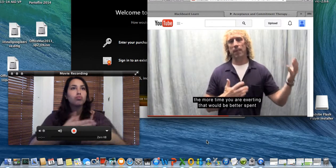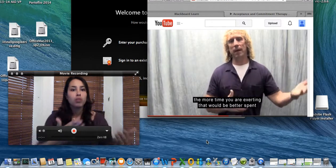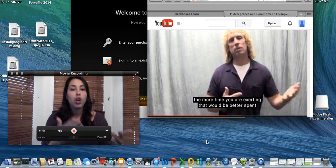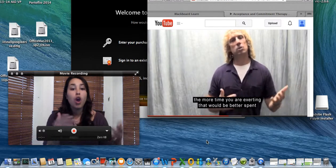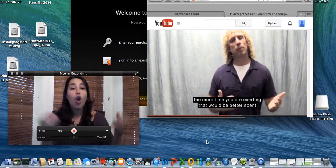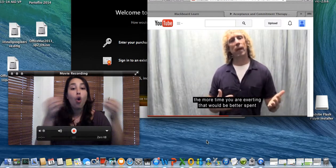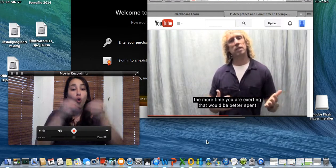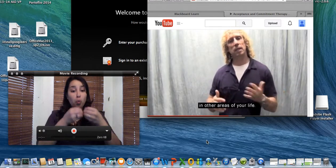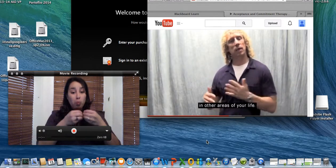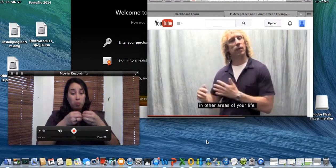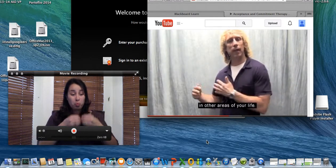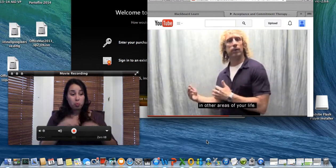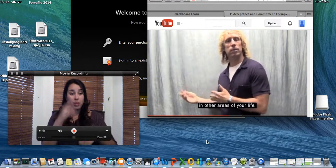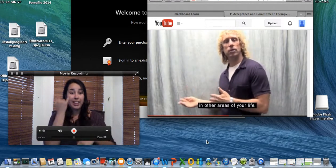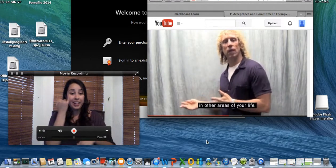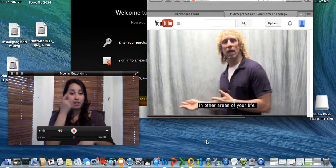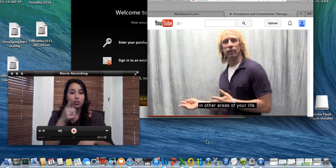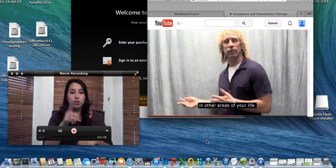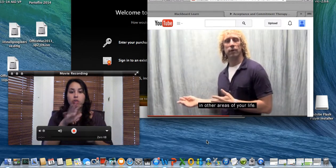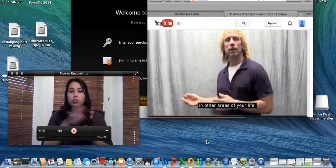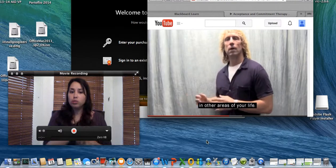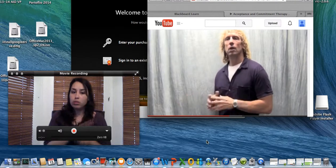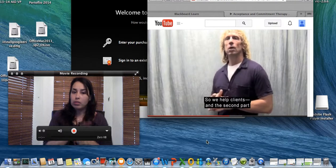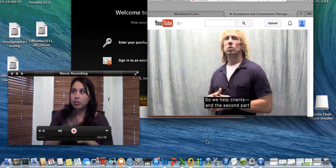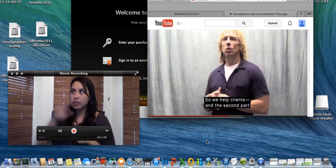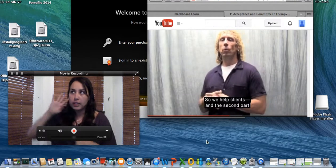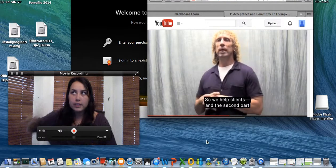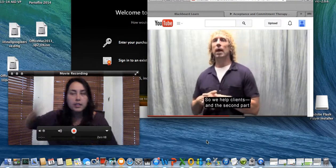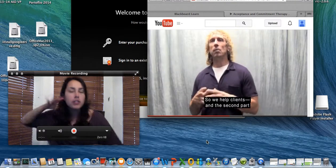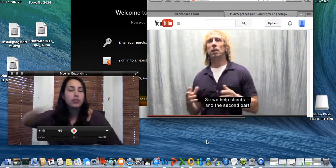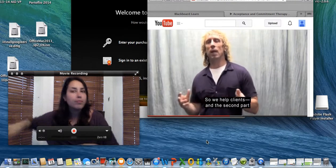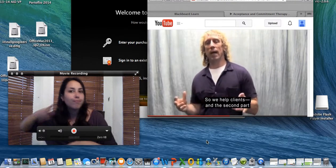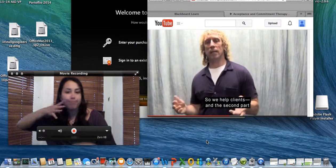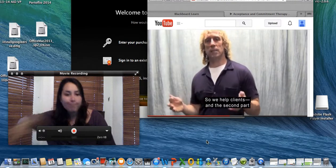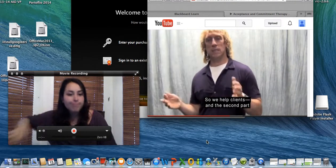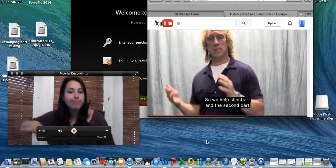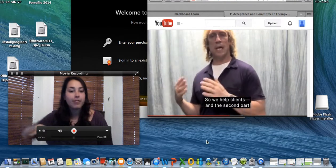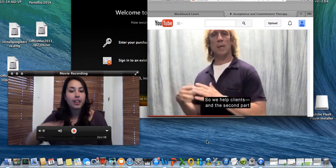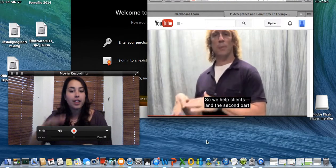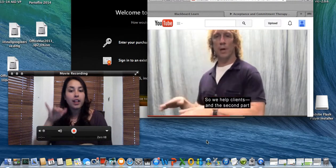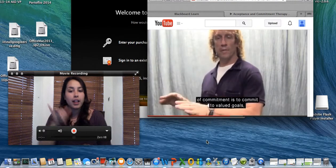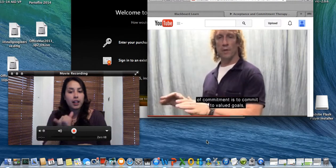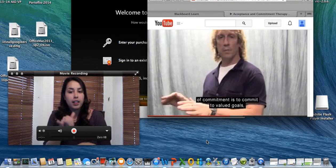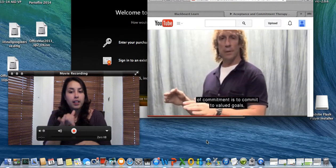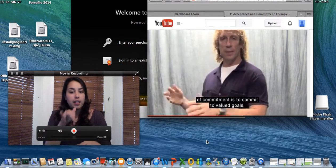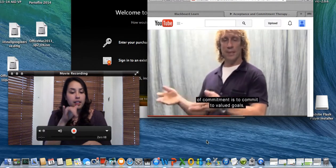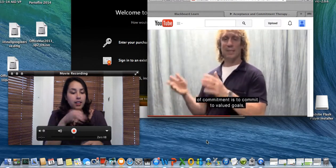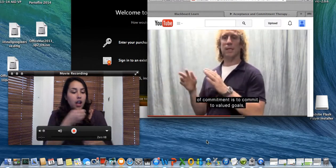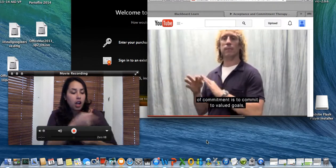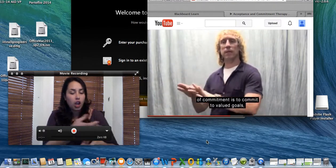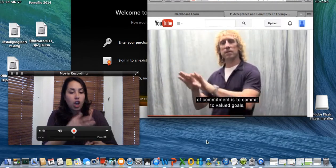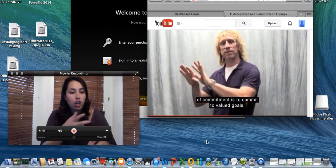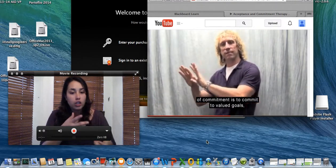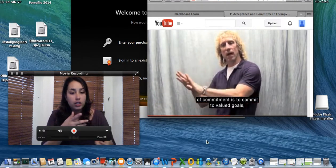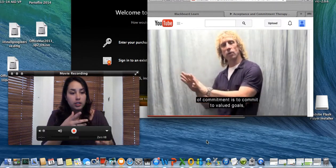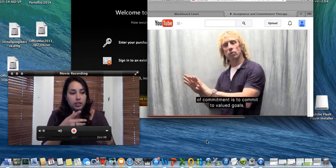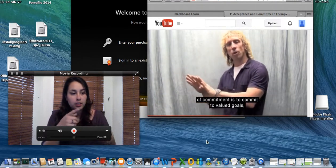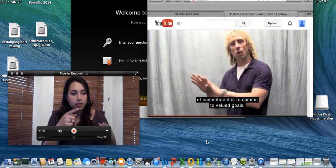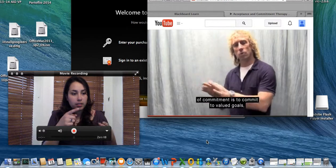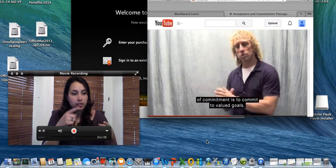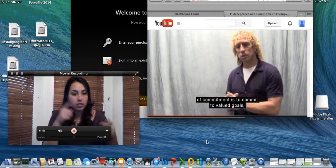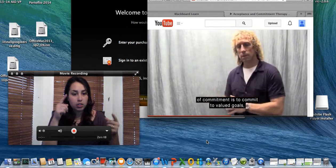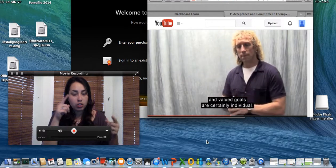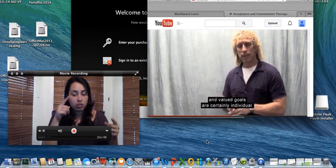would be better spent in other areas of your life. So we help clients, and the second part of commitment is to commit to